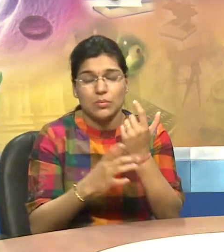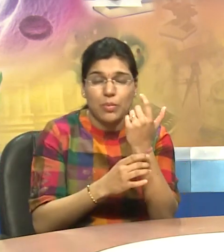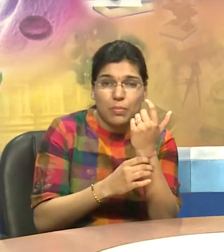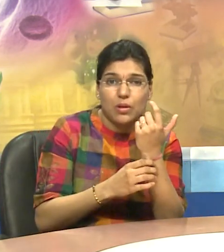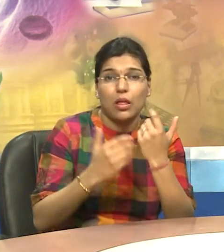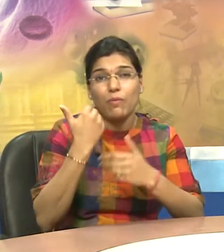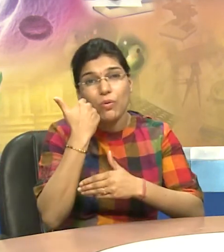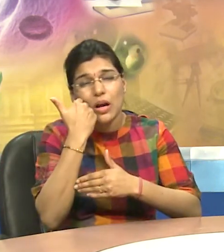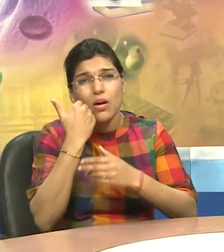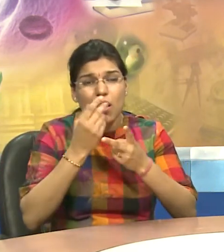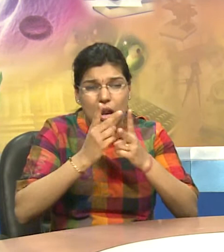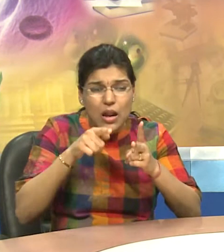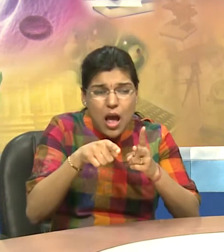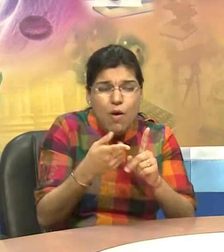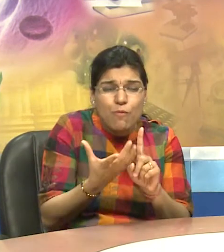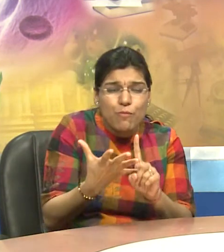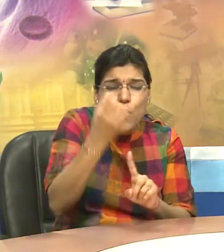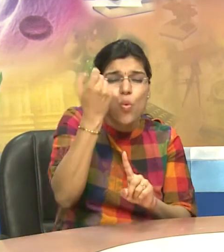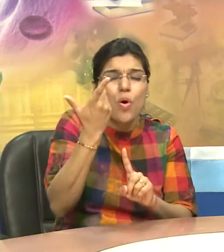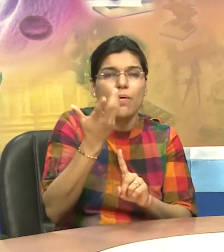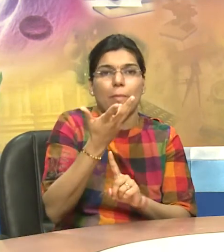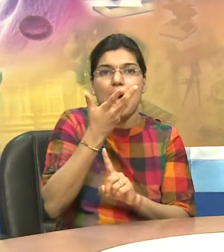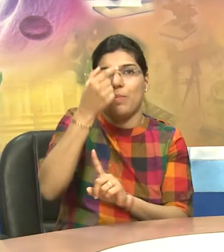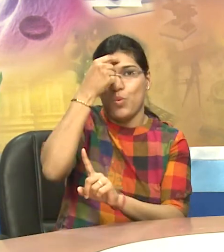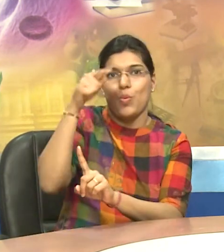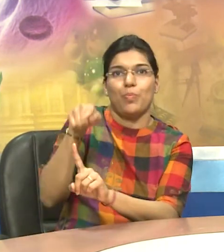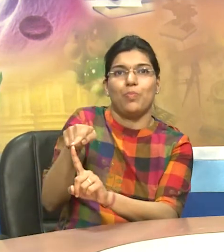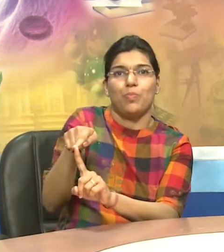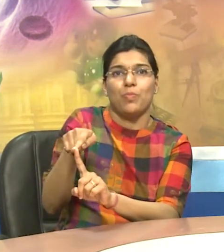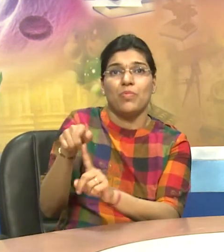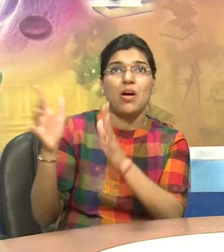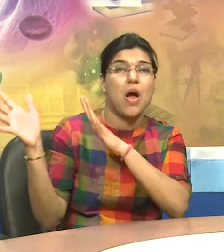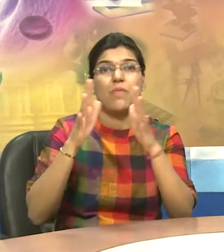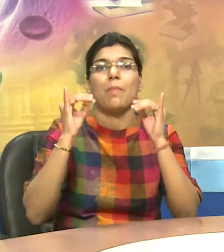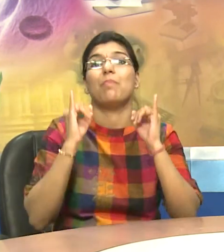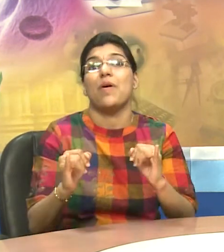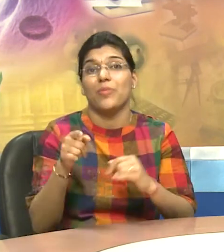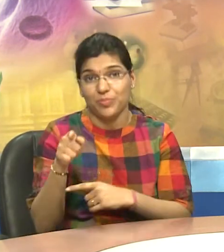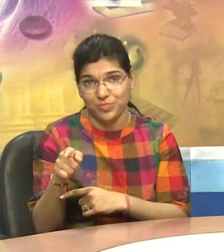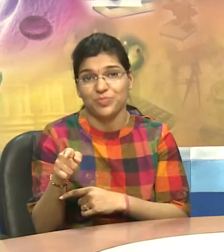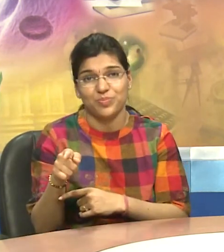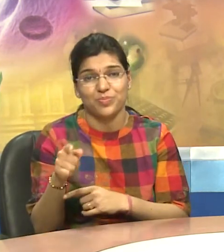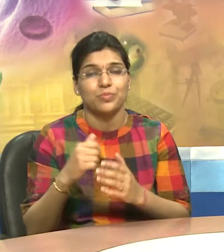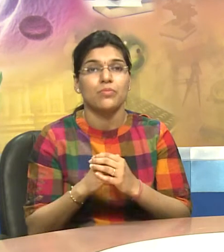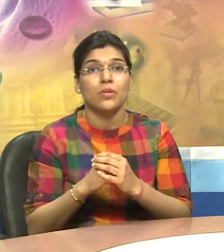when we use dirty water, there are many chances to get ill, and we will